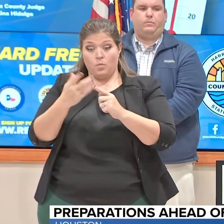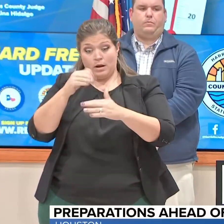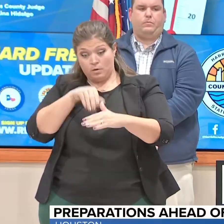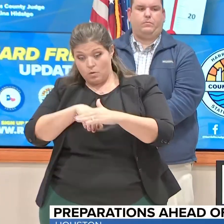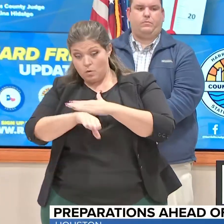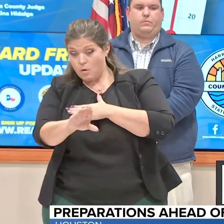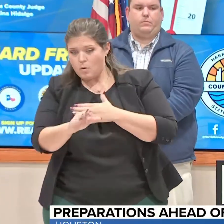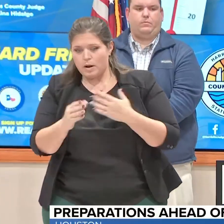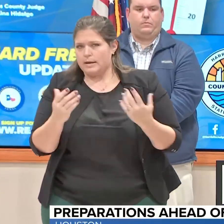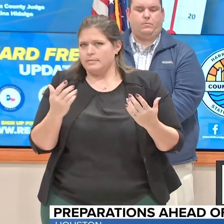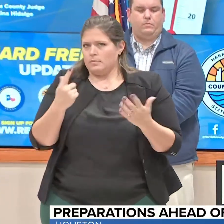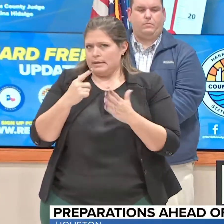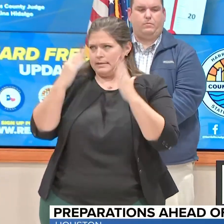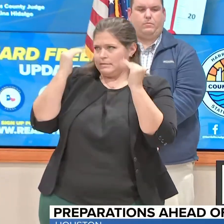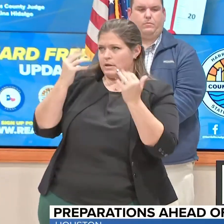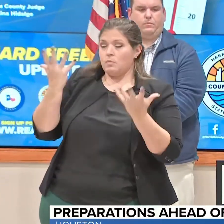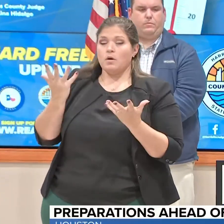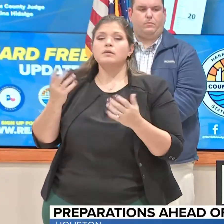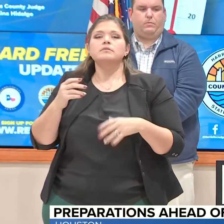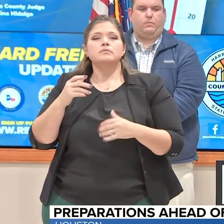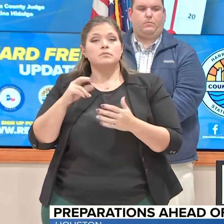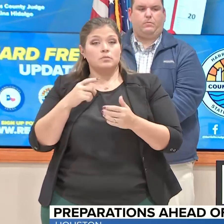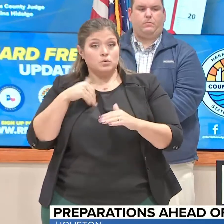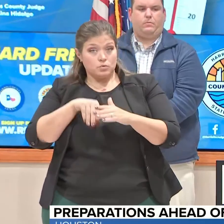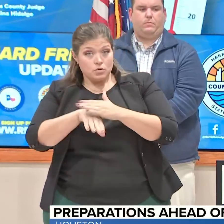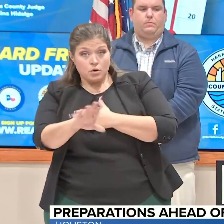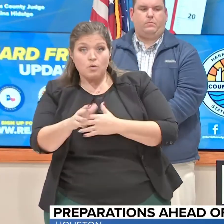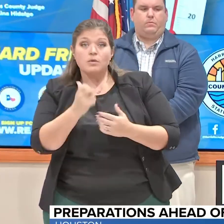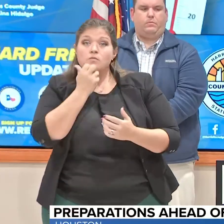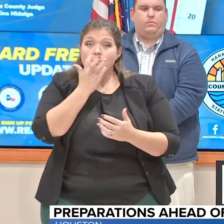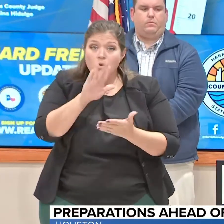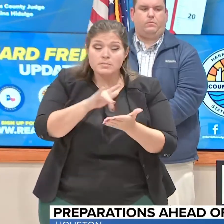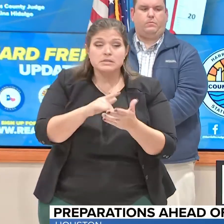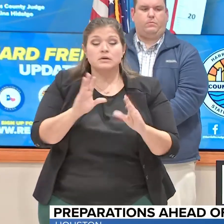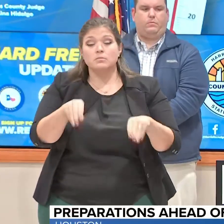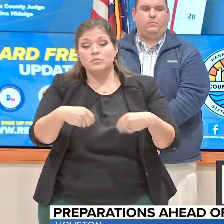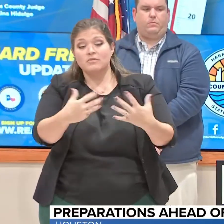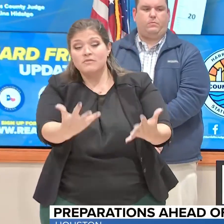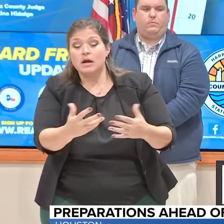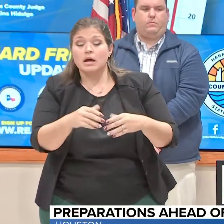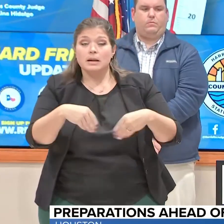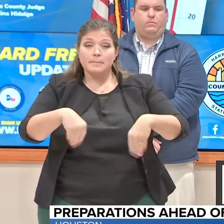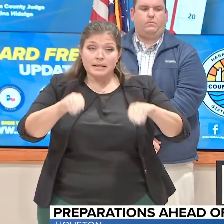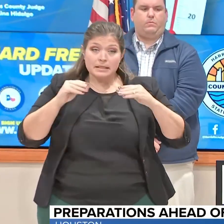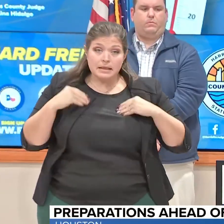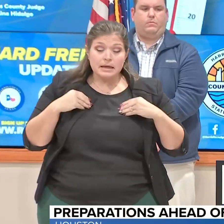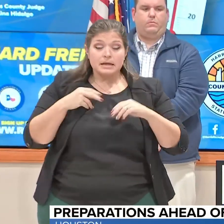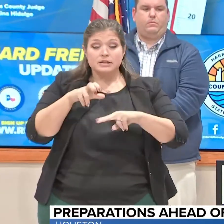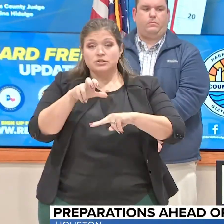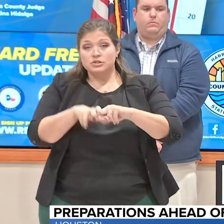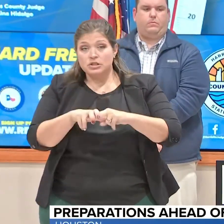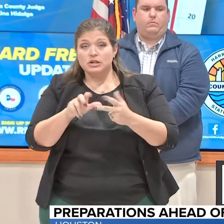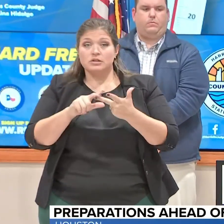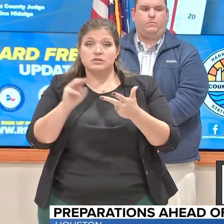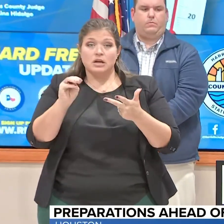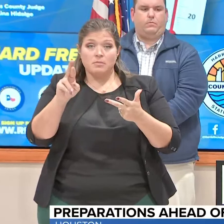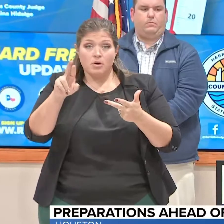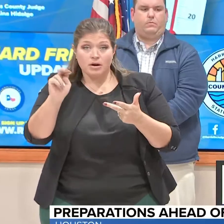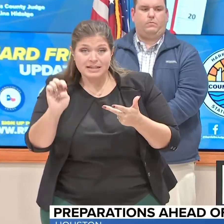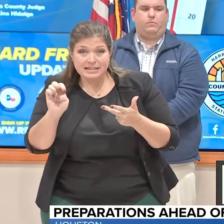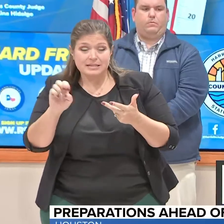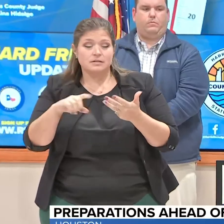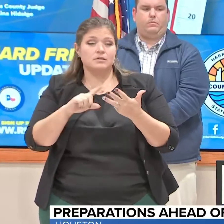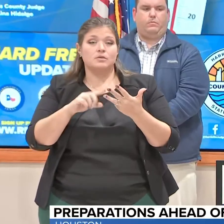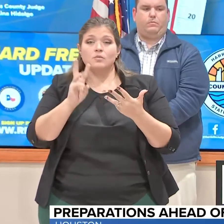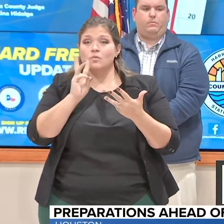there are warming centers, so we'll be providing blankets, chairs, MREs, water, snacks. But this